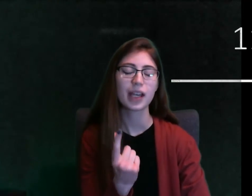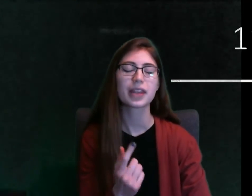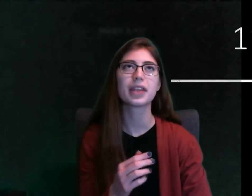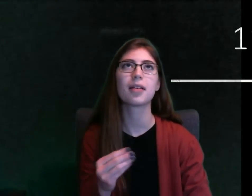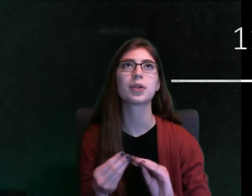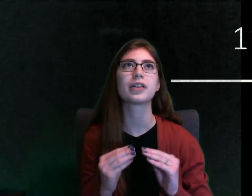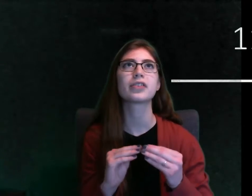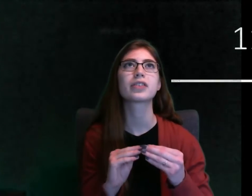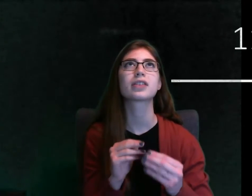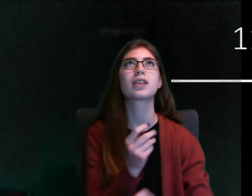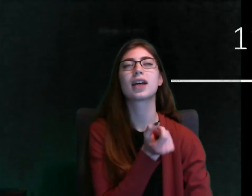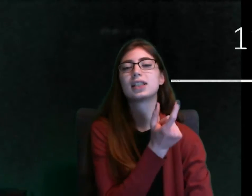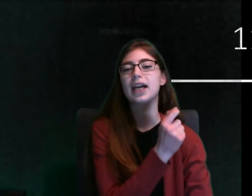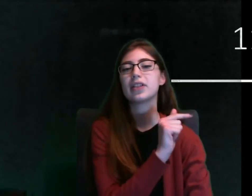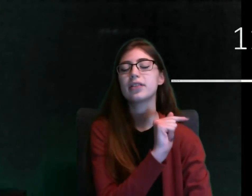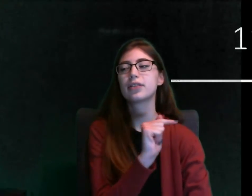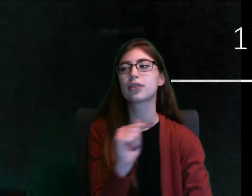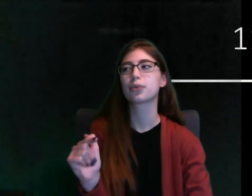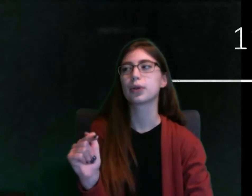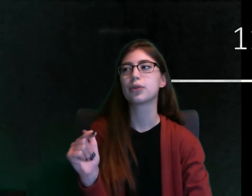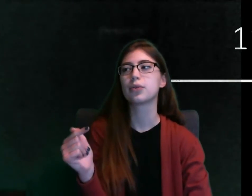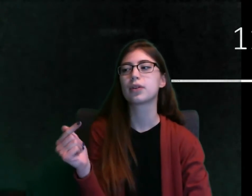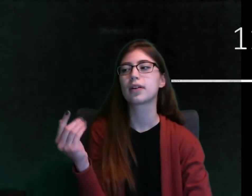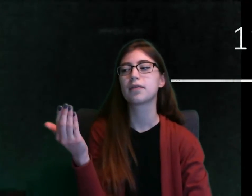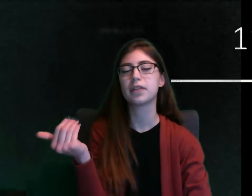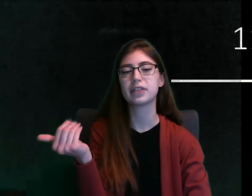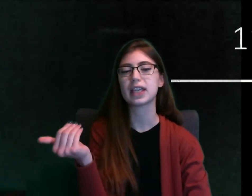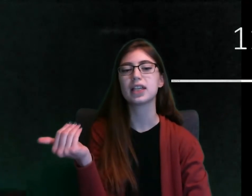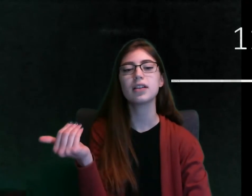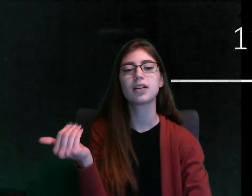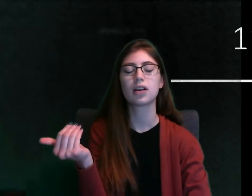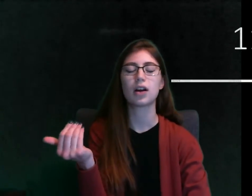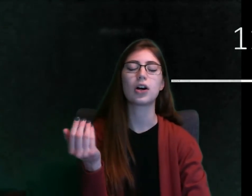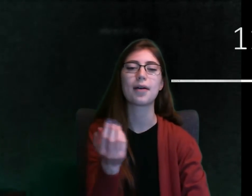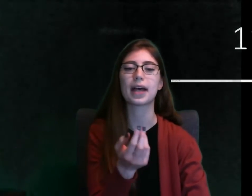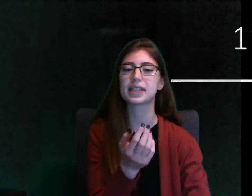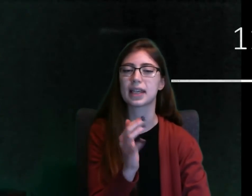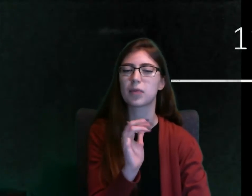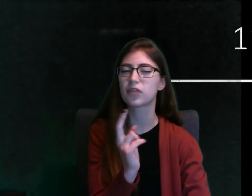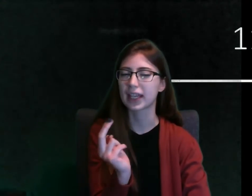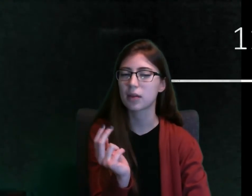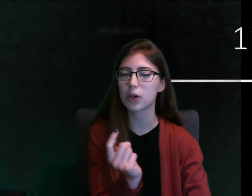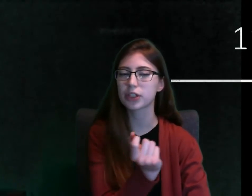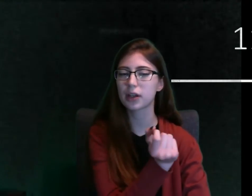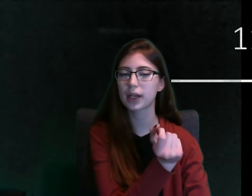The numbers 11 through 15 all have that same flicking motion going on.